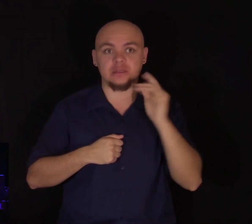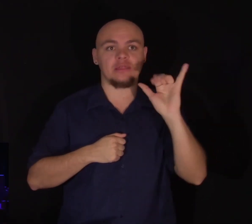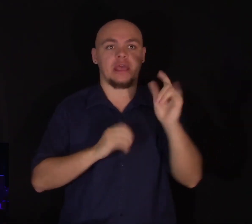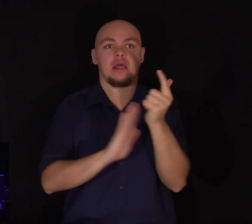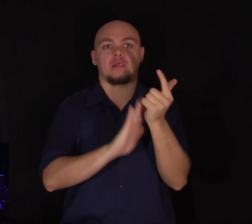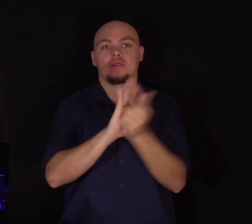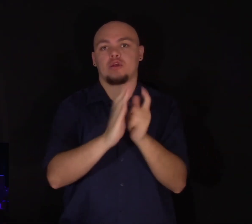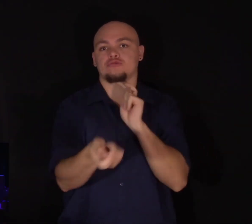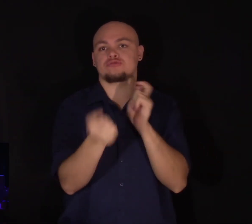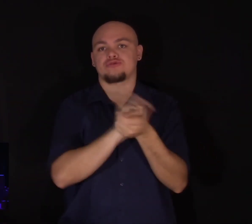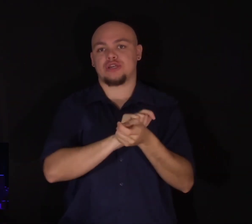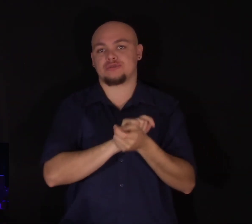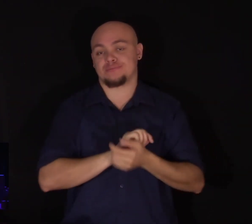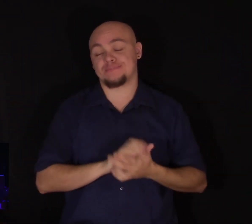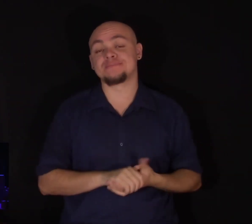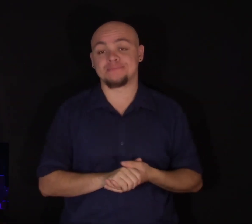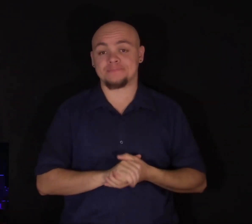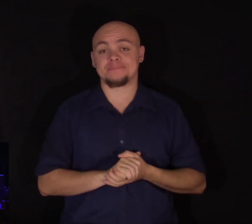Thanks.